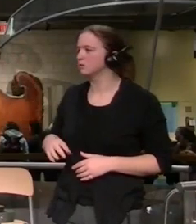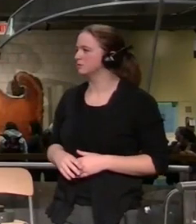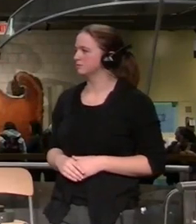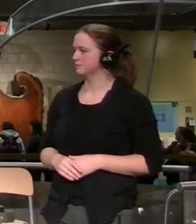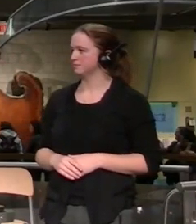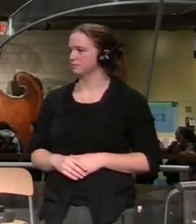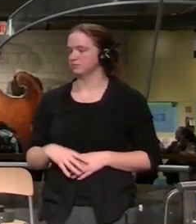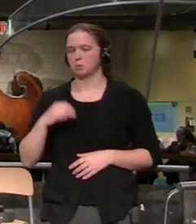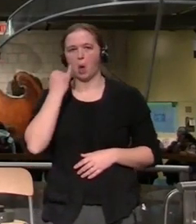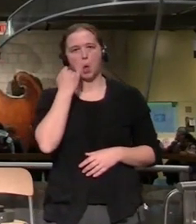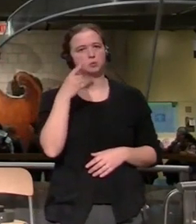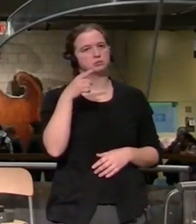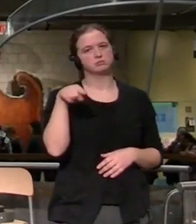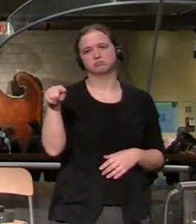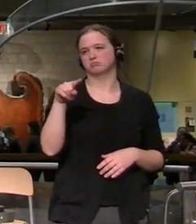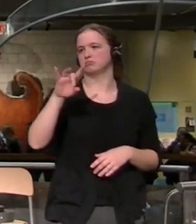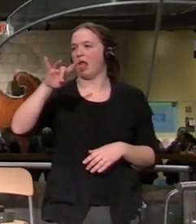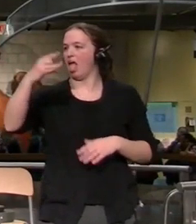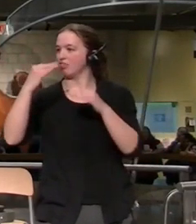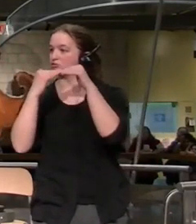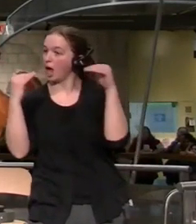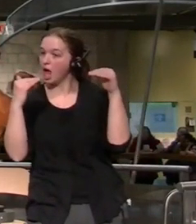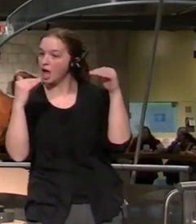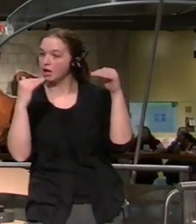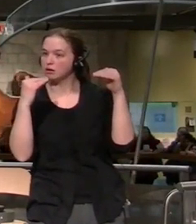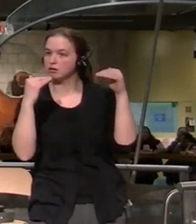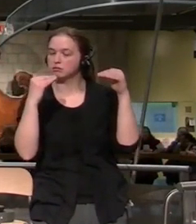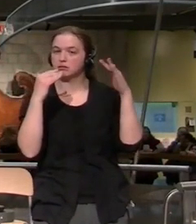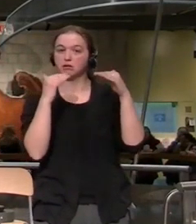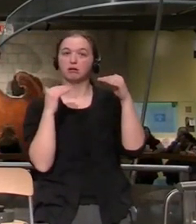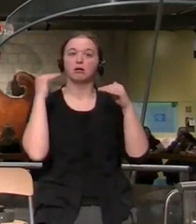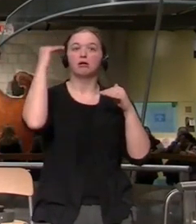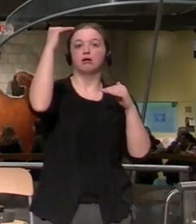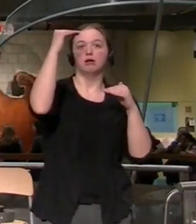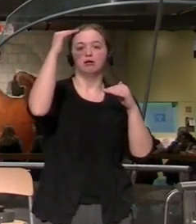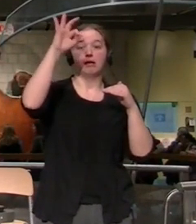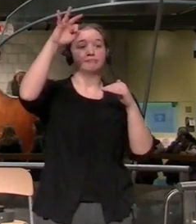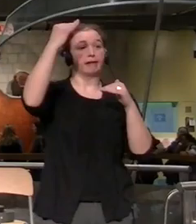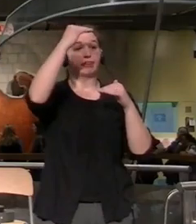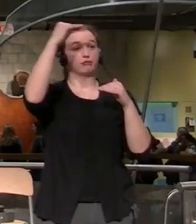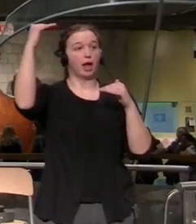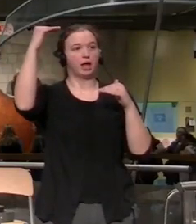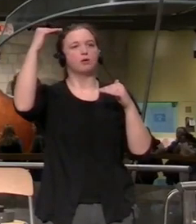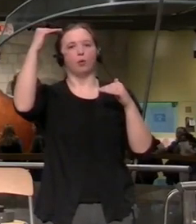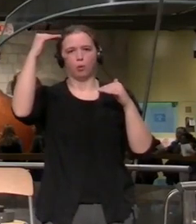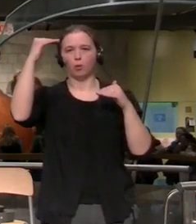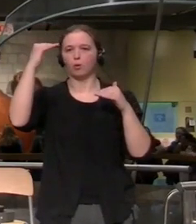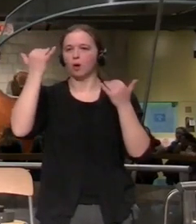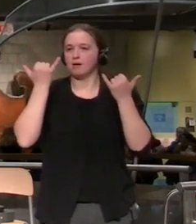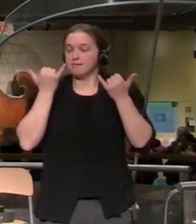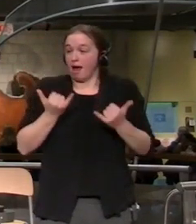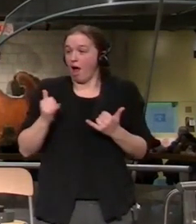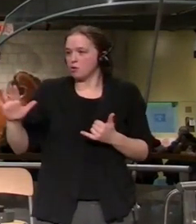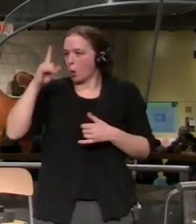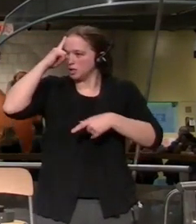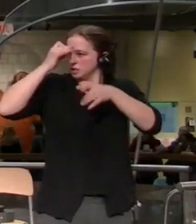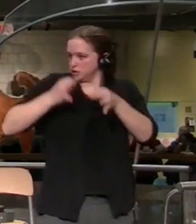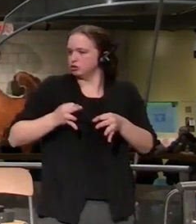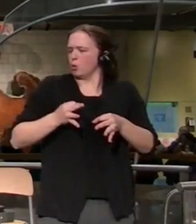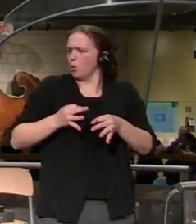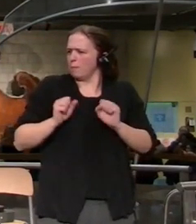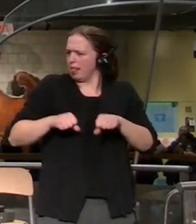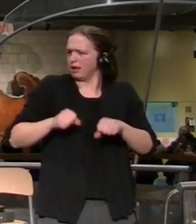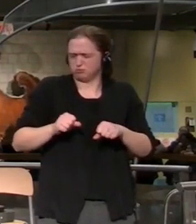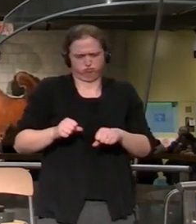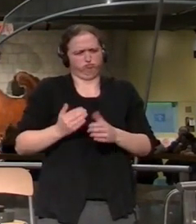you're, say, an eighth grader to a ninth grader, why you've gotten a little bit better about making decisions, or why you've gotten a little bit better about thinking about